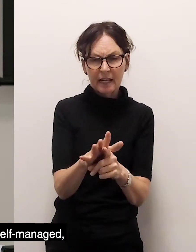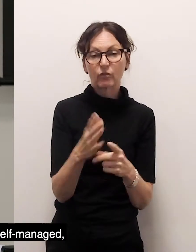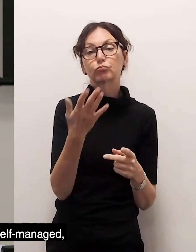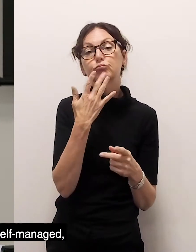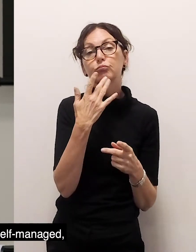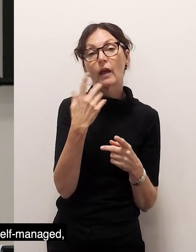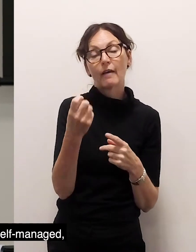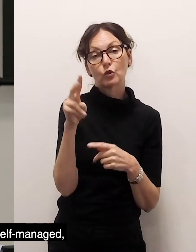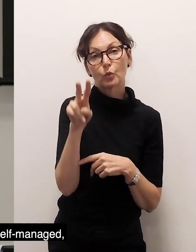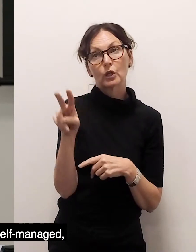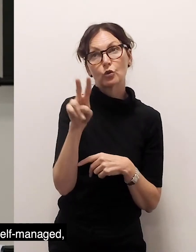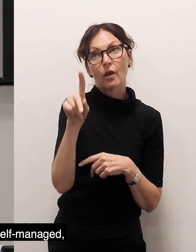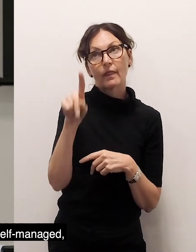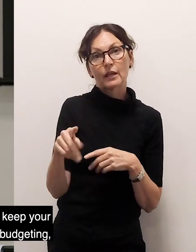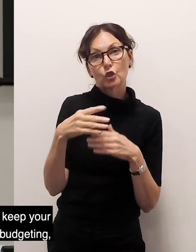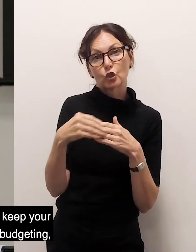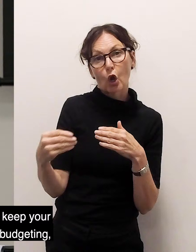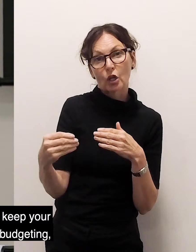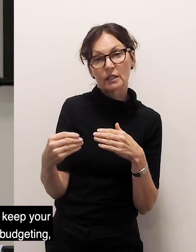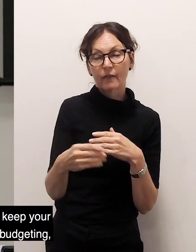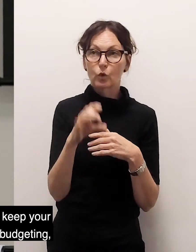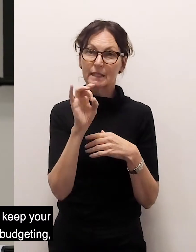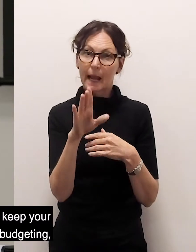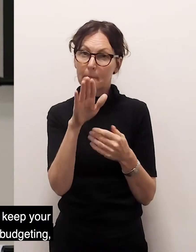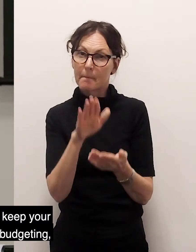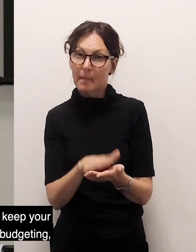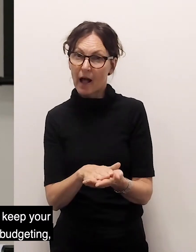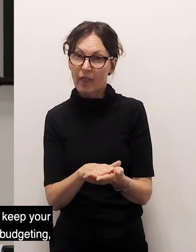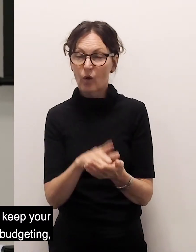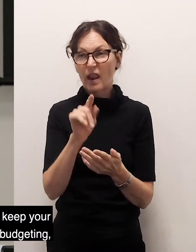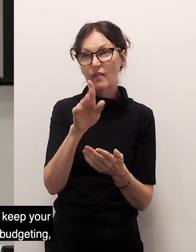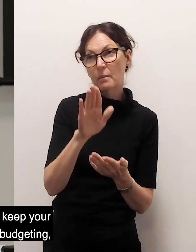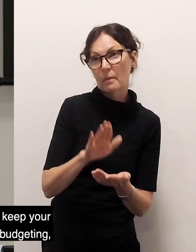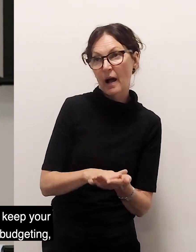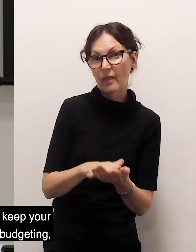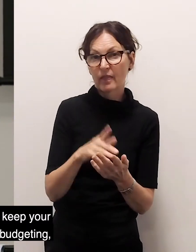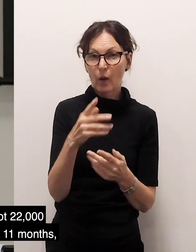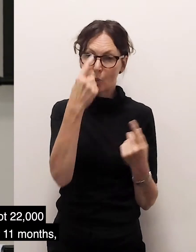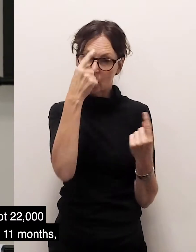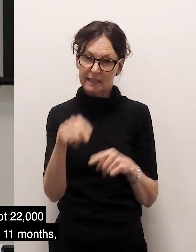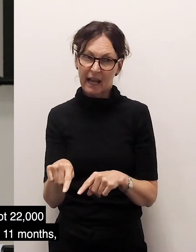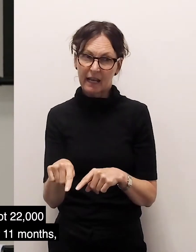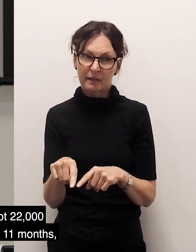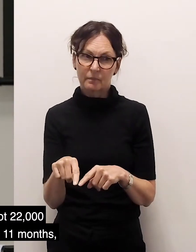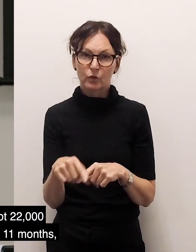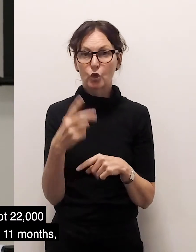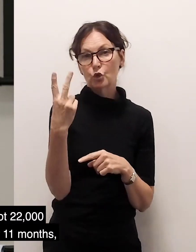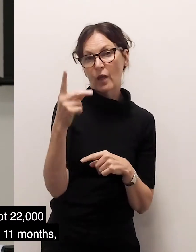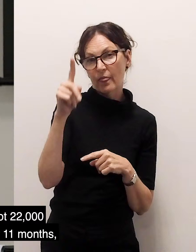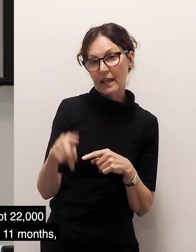The third option is self-managed, where you get to keep your records, do your budgeting, say, well, I've